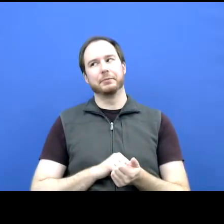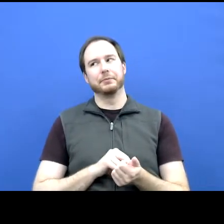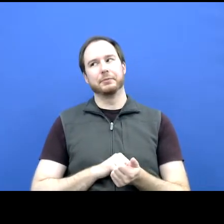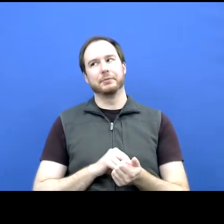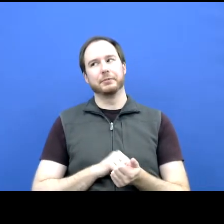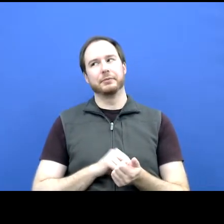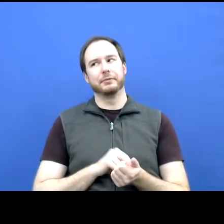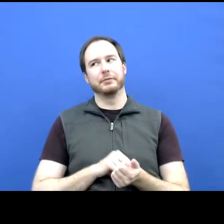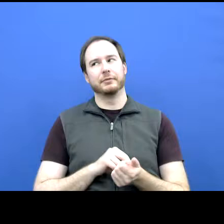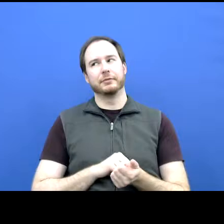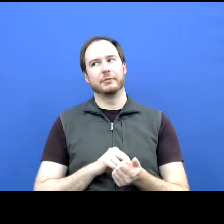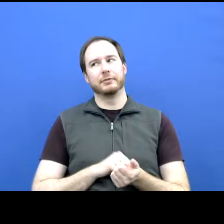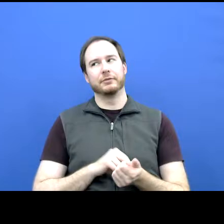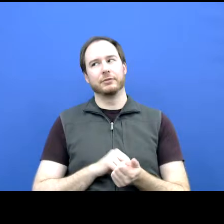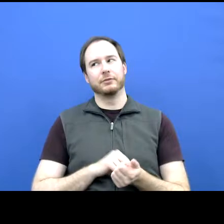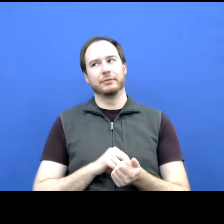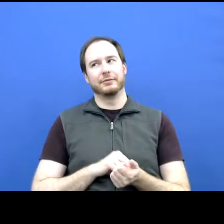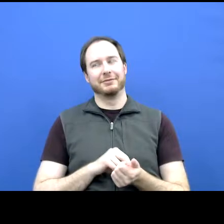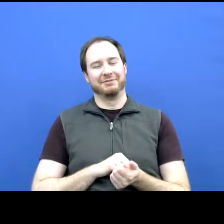Any other comments or questions?